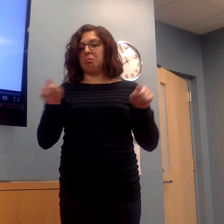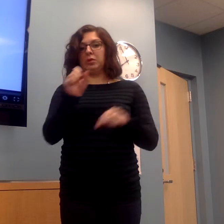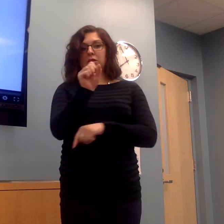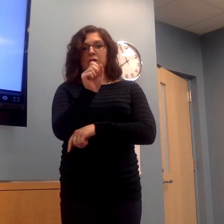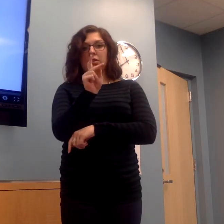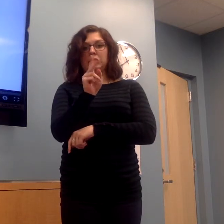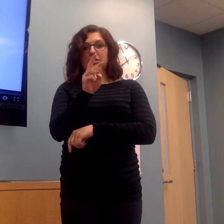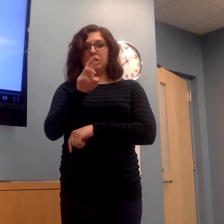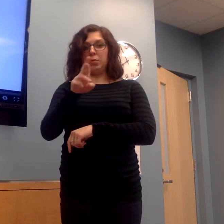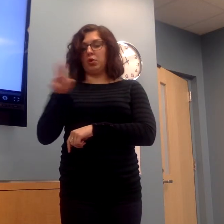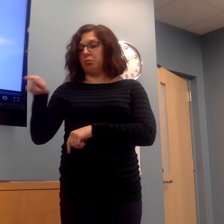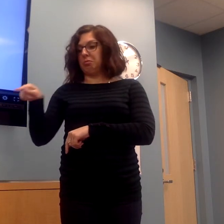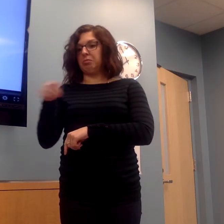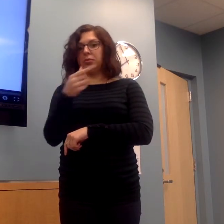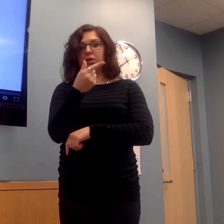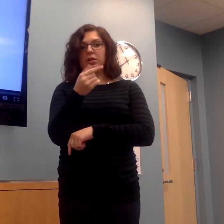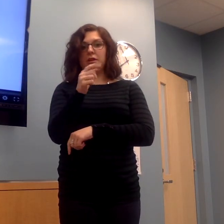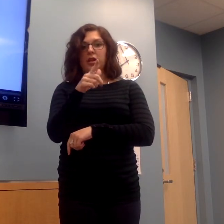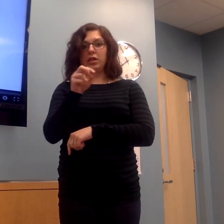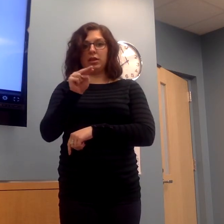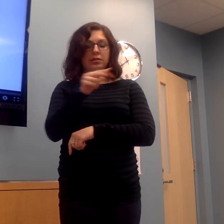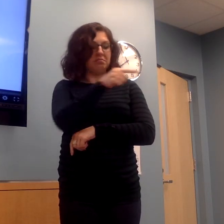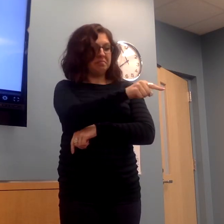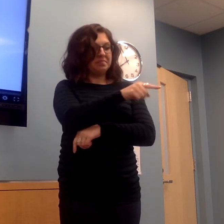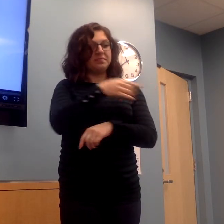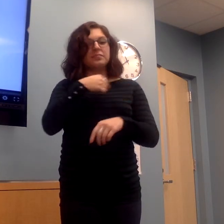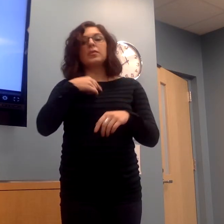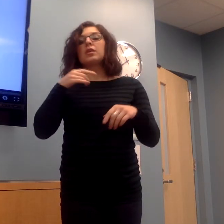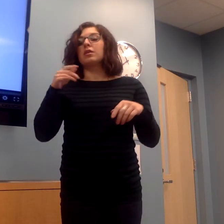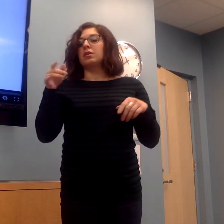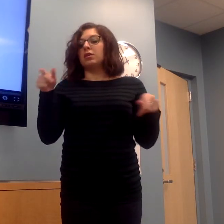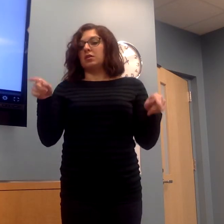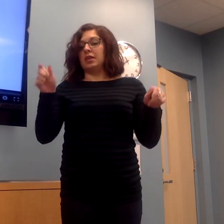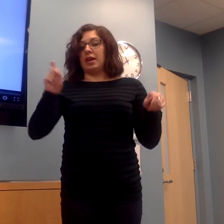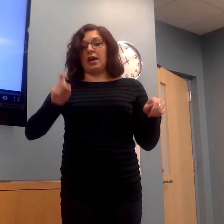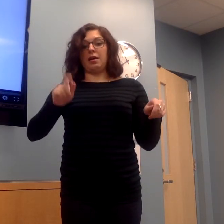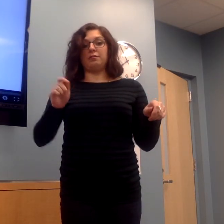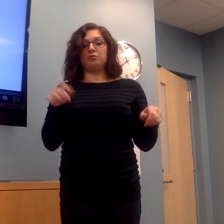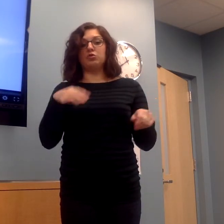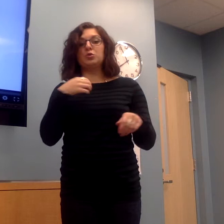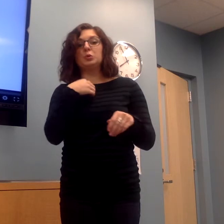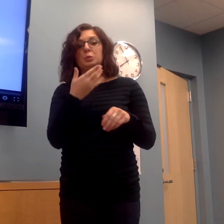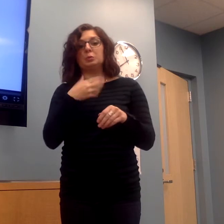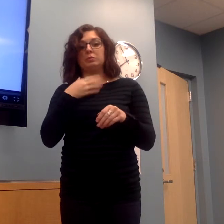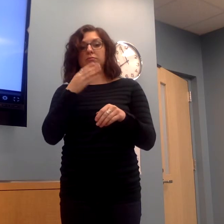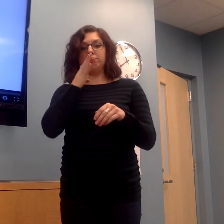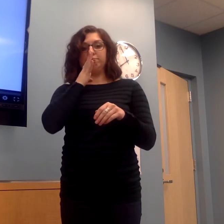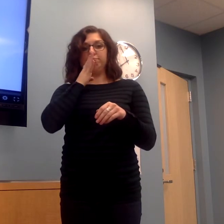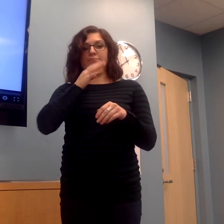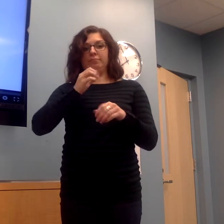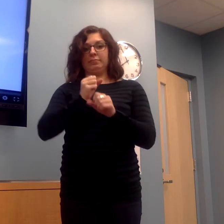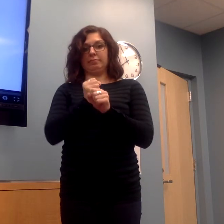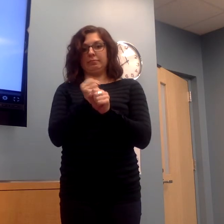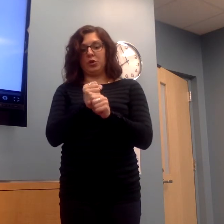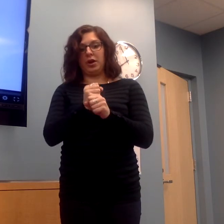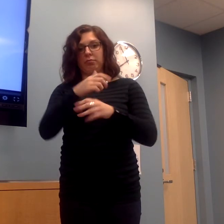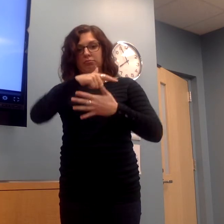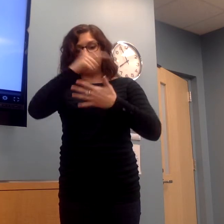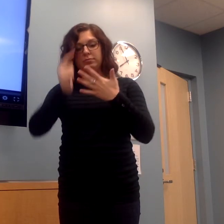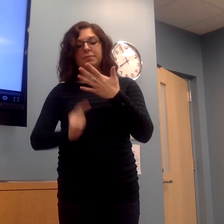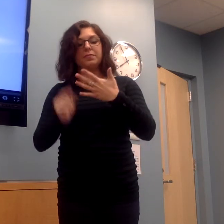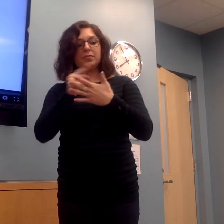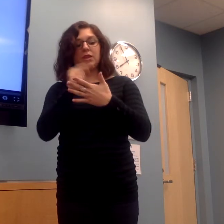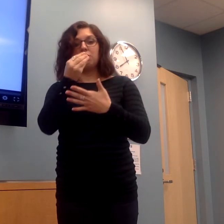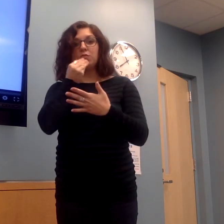their group is marooned on an island, Gilligan and Skipper need to provide for the basic necessities for their 5 passengers. Food and shelter. Inexplicably,